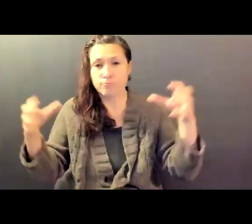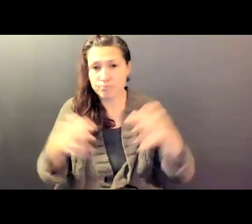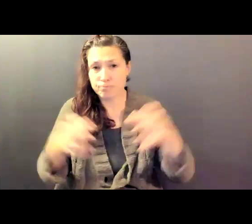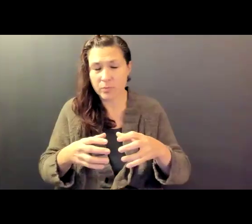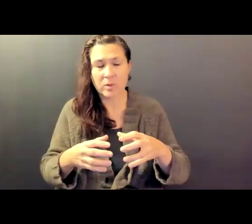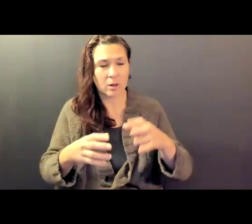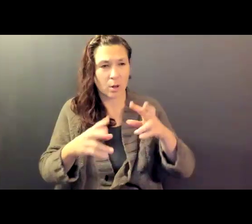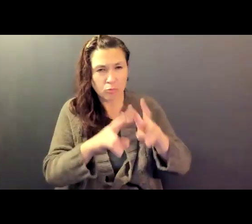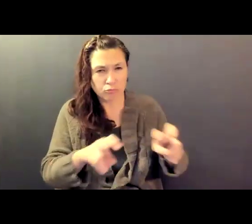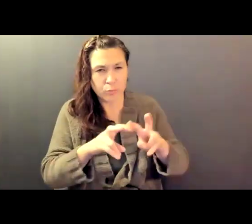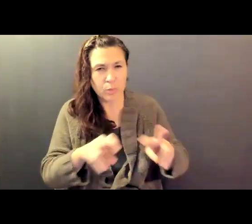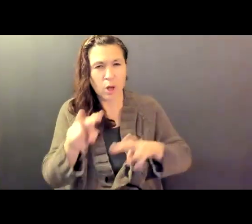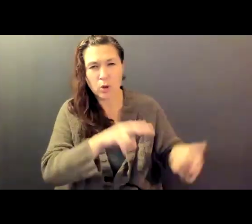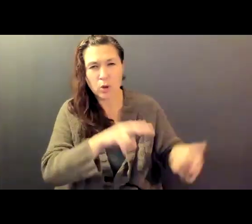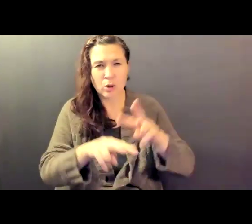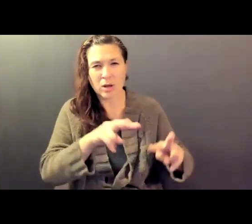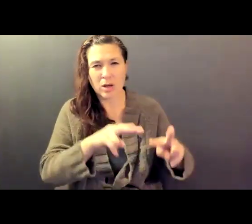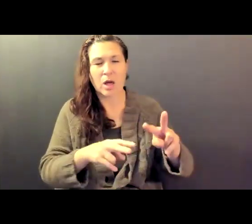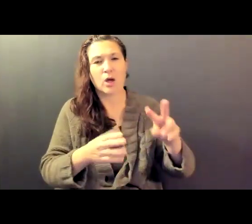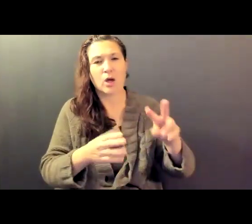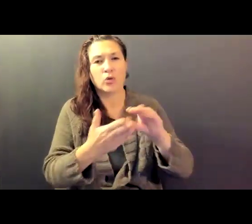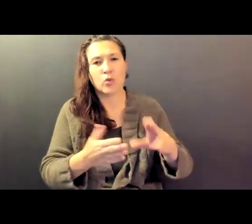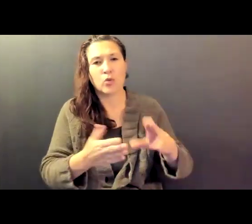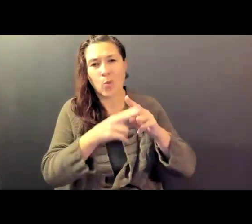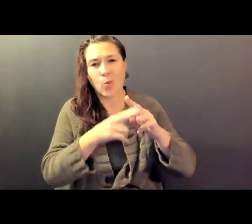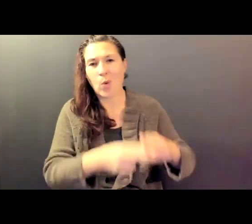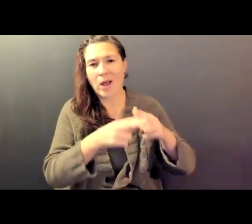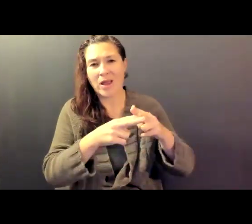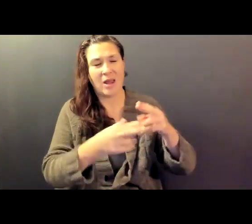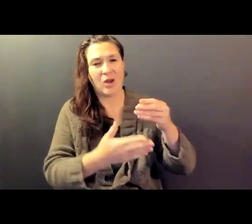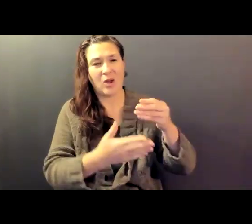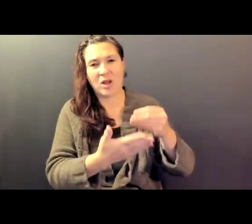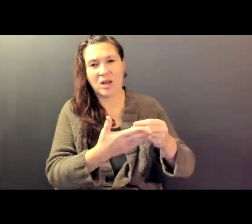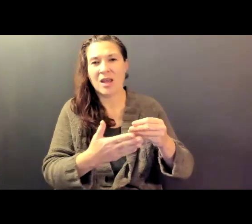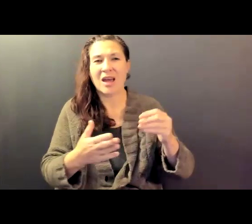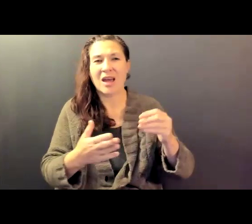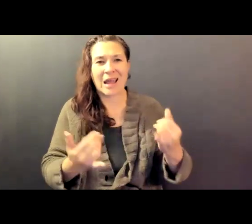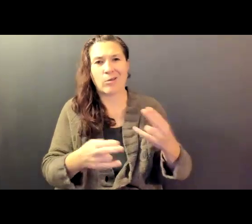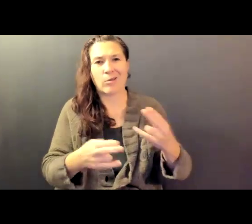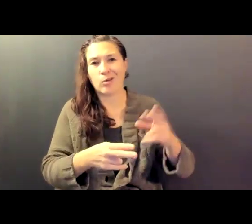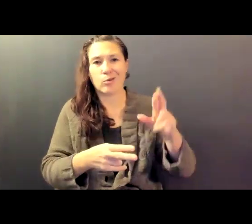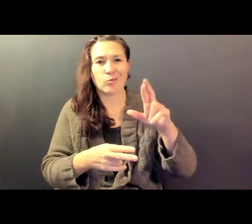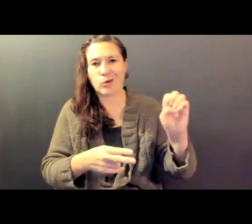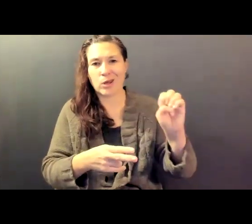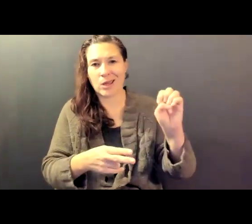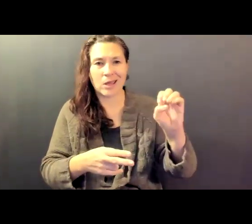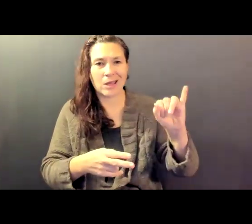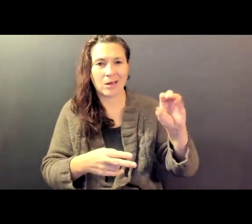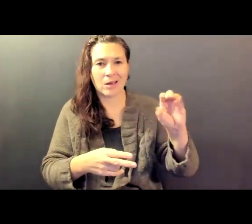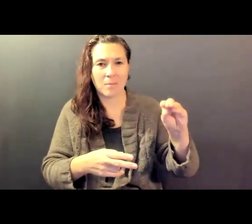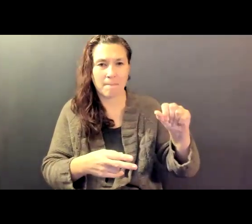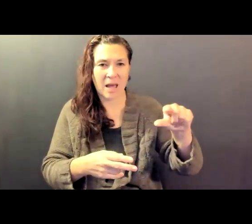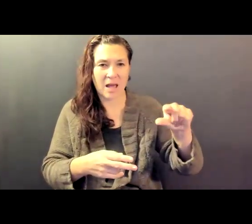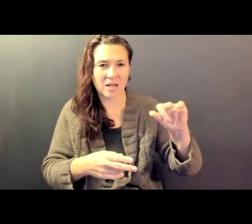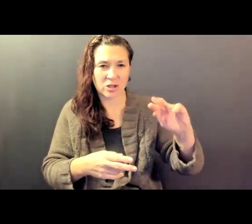funding and what a reimagined school funding system could look like. Those recommendations are heavily influencing the way we're moving forward